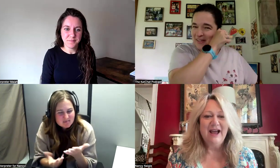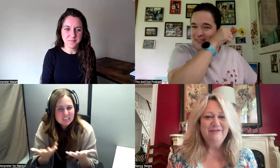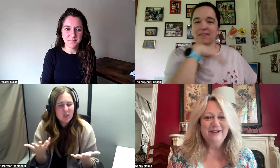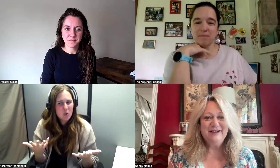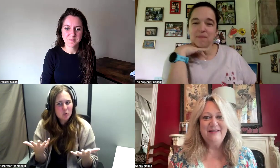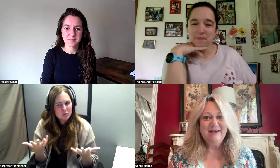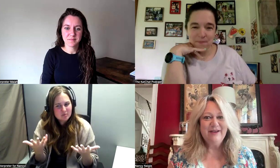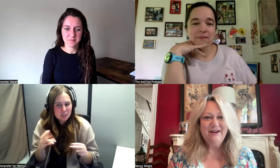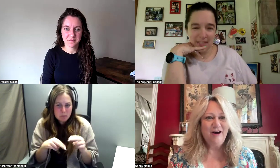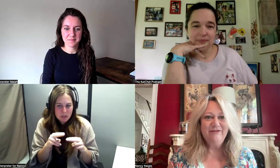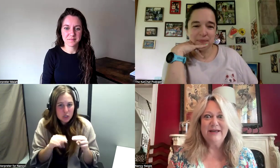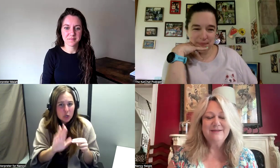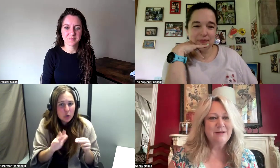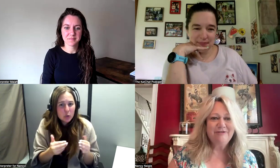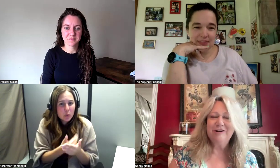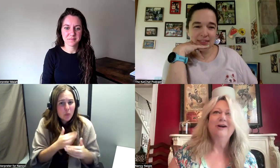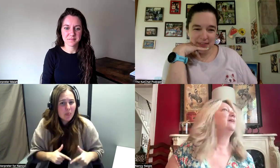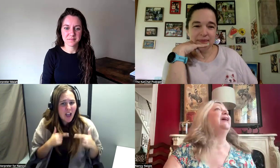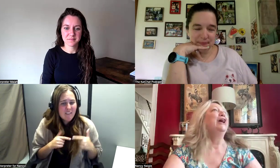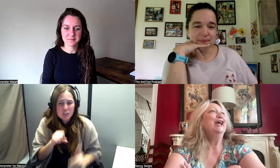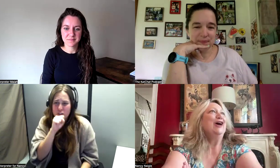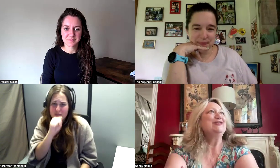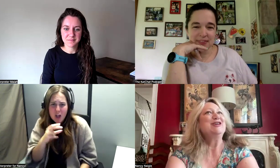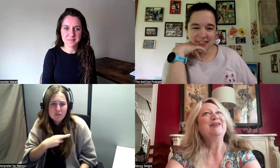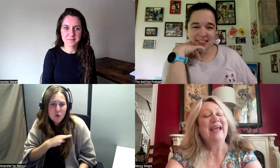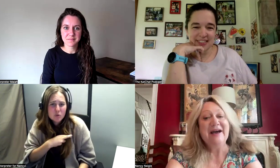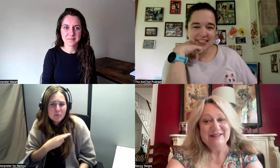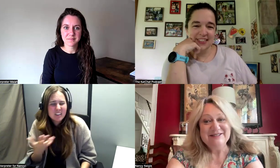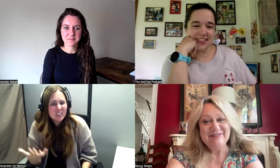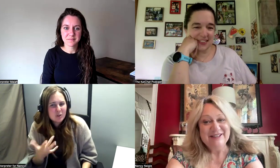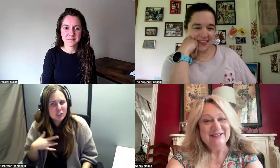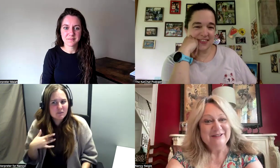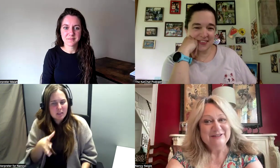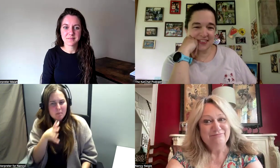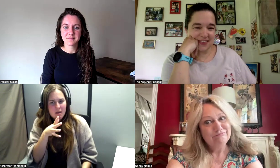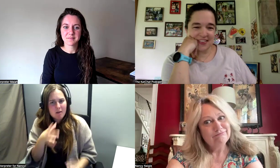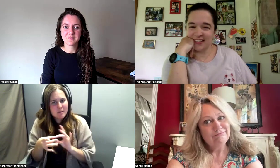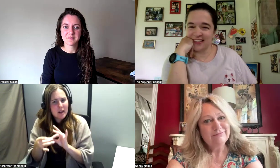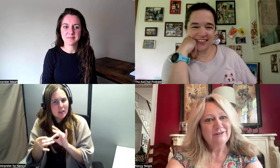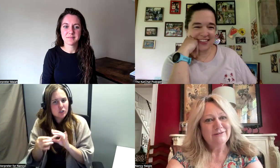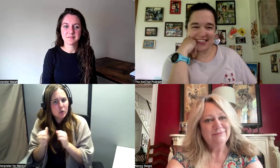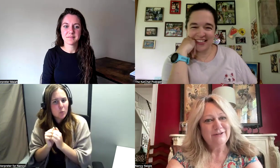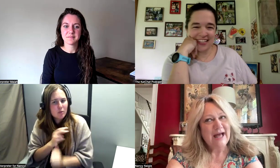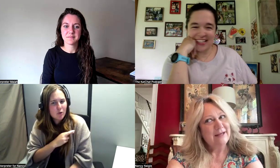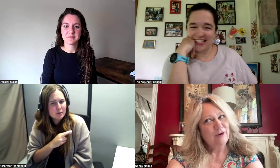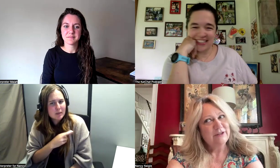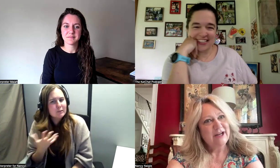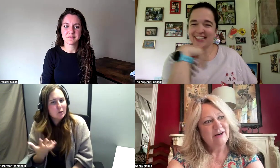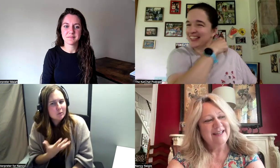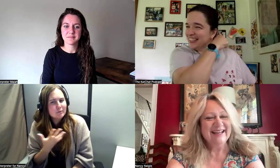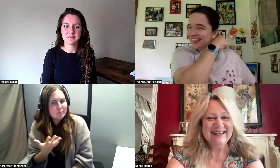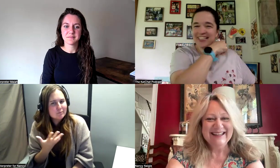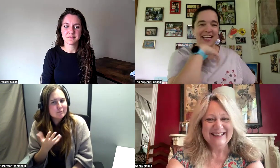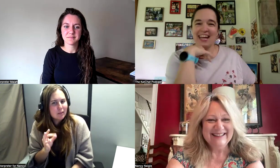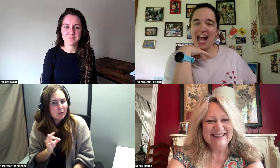her new life, and they've hit it off. The kids love her, and so yeah, I mean, there's definitely a little eye roll in